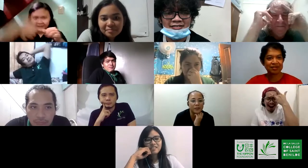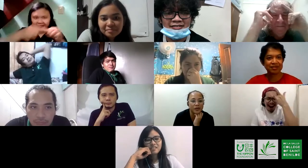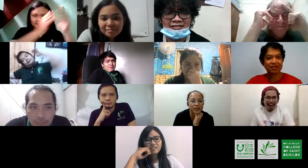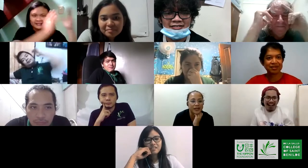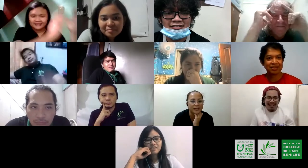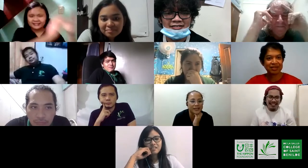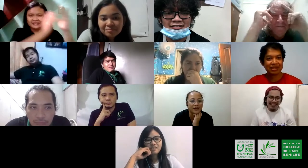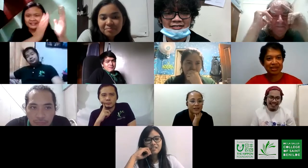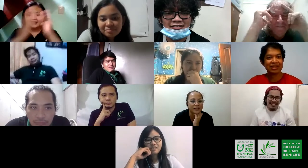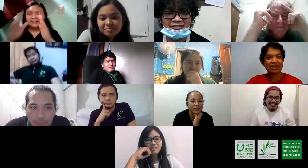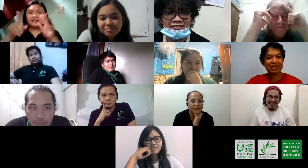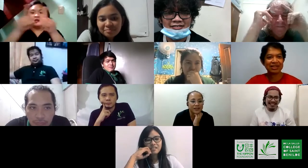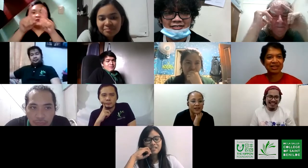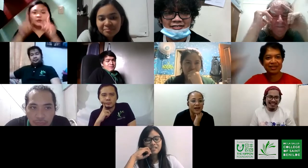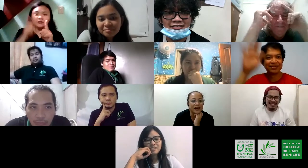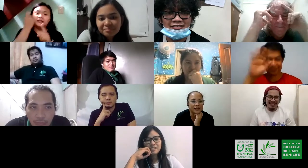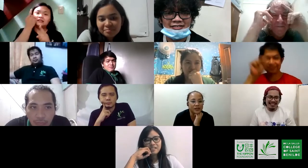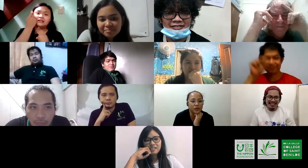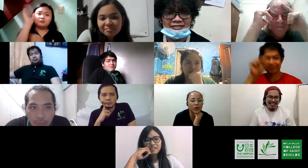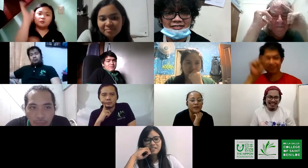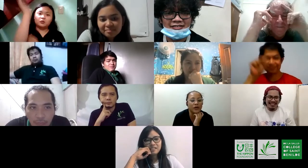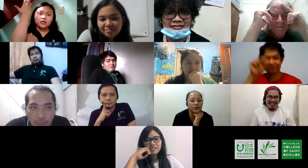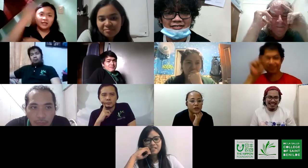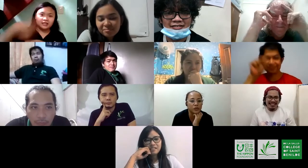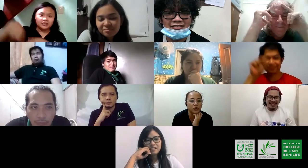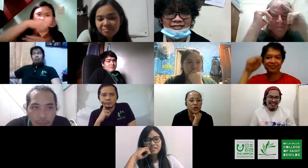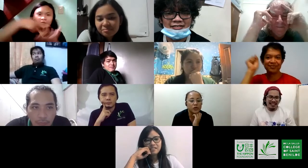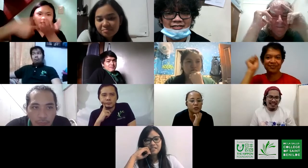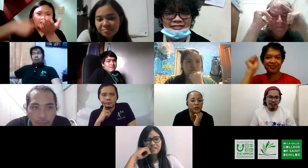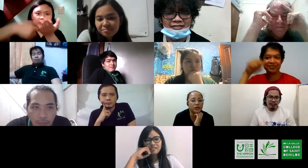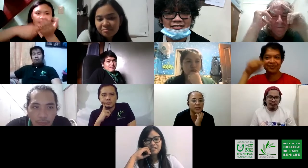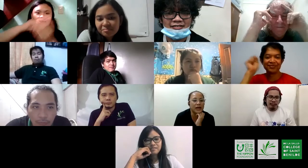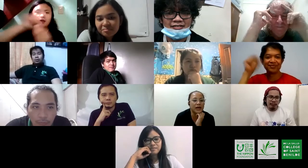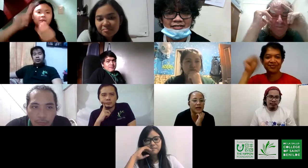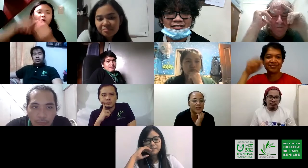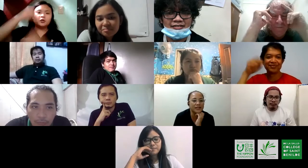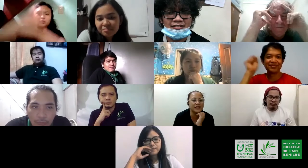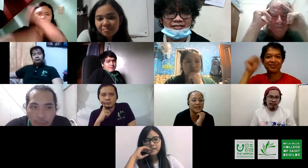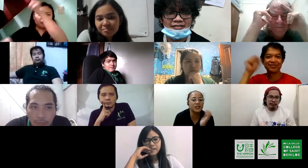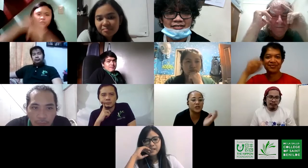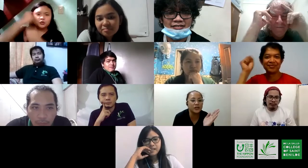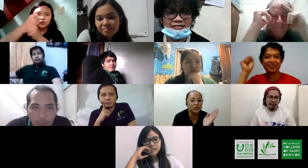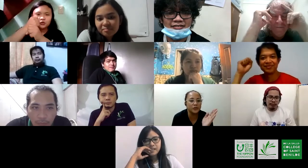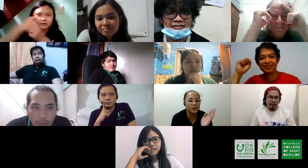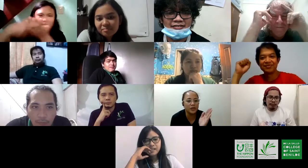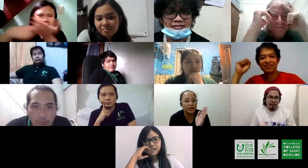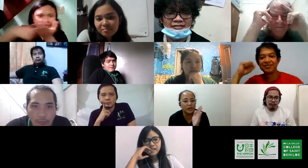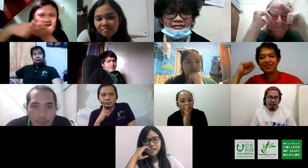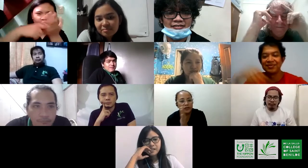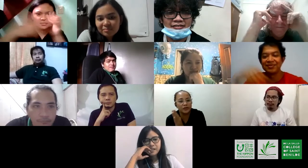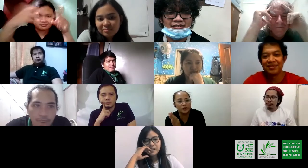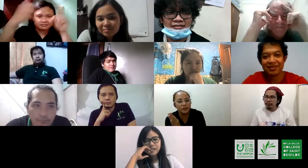chronological order. So yeah, and uh, yeah, because the numbers are